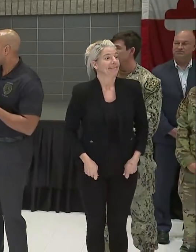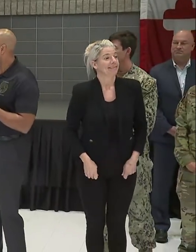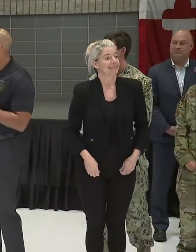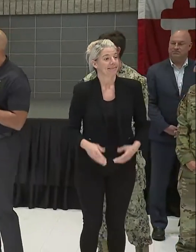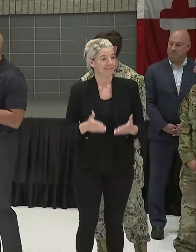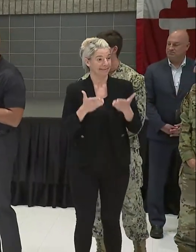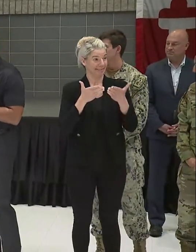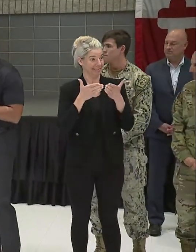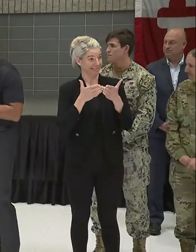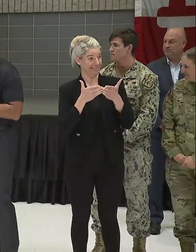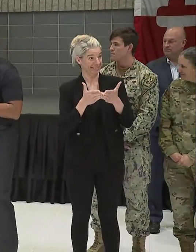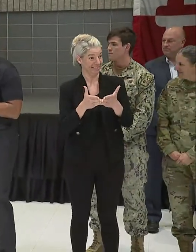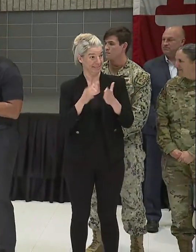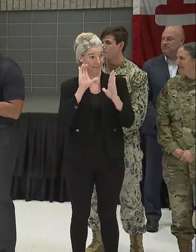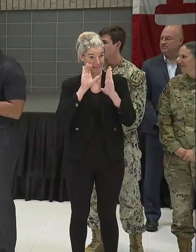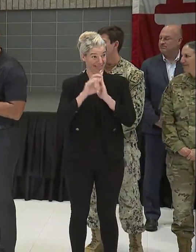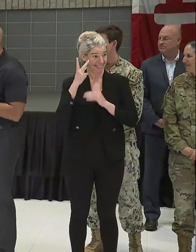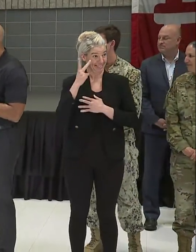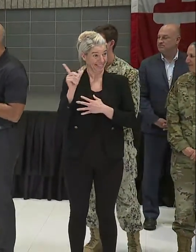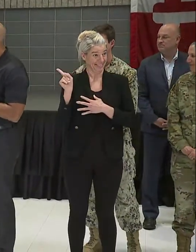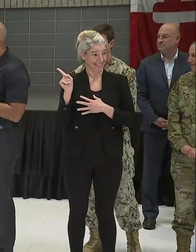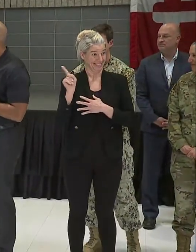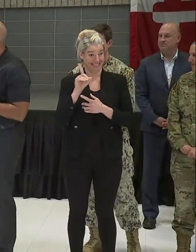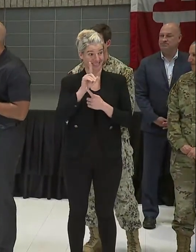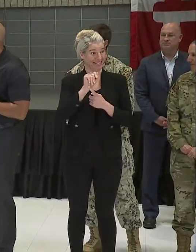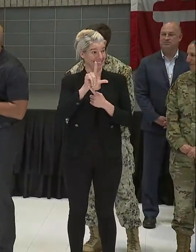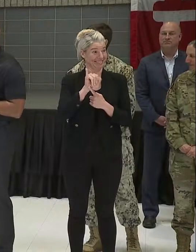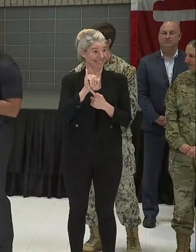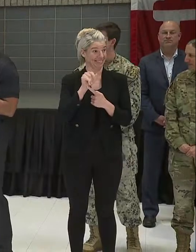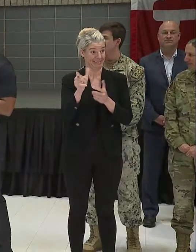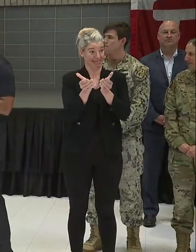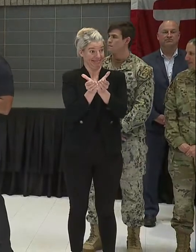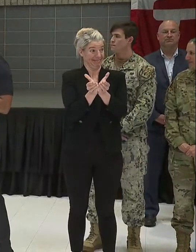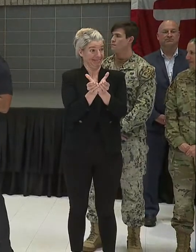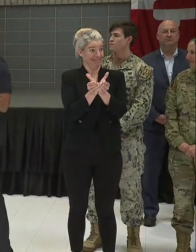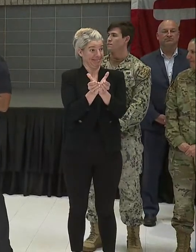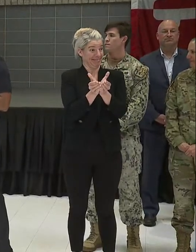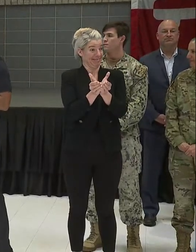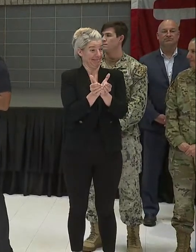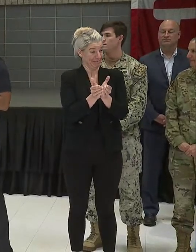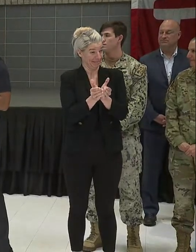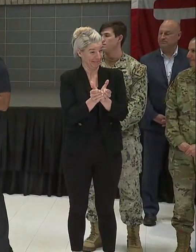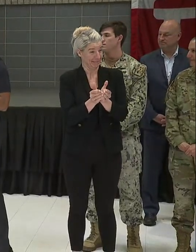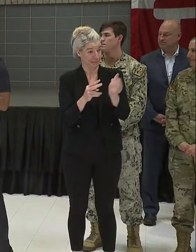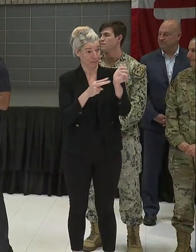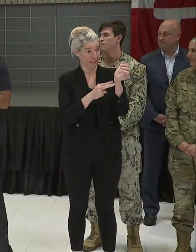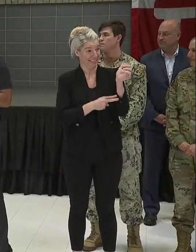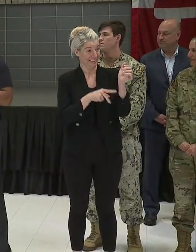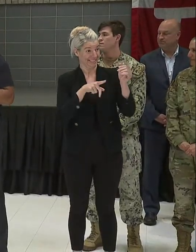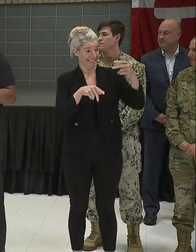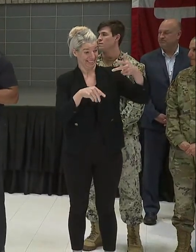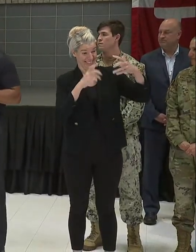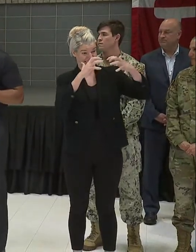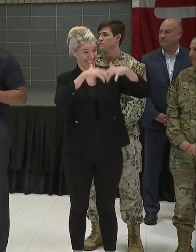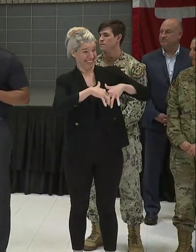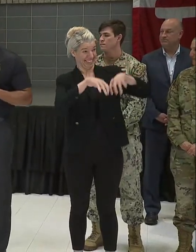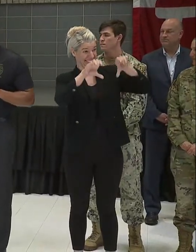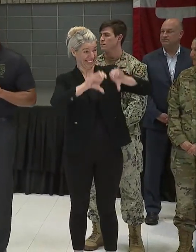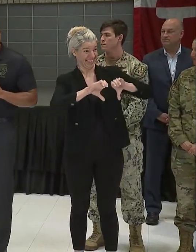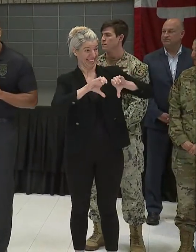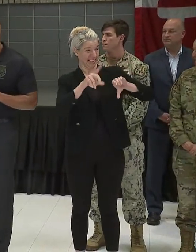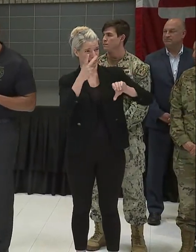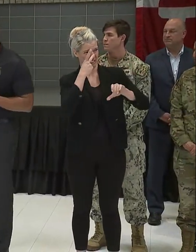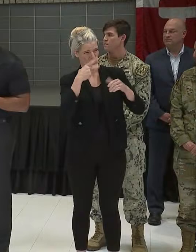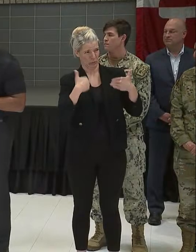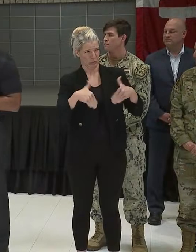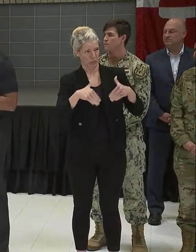this is the image that we have of the dolly with the ship sitting on top of it. And just as a reminder, what we have here when we're talking about the enormity